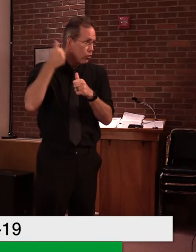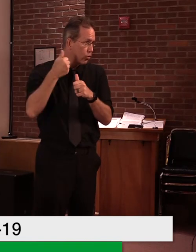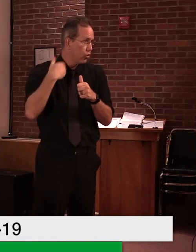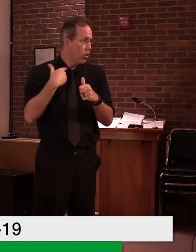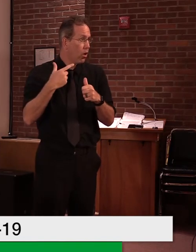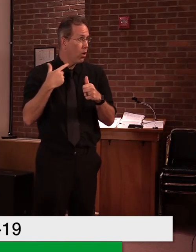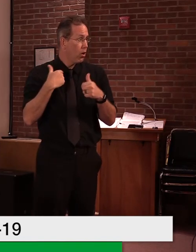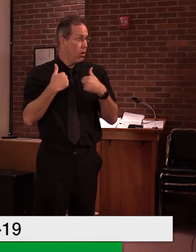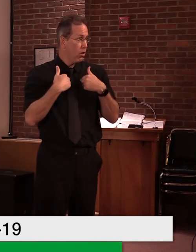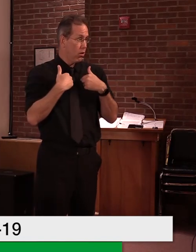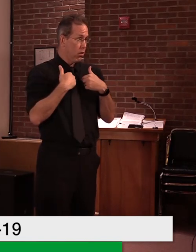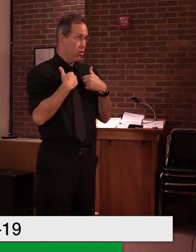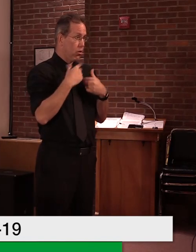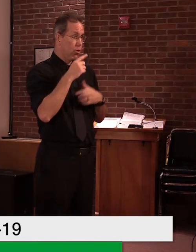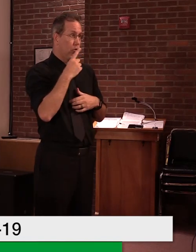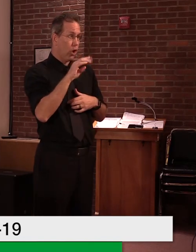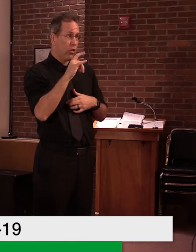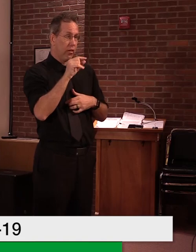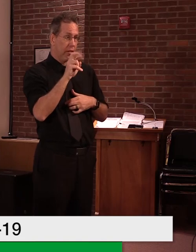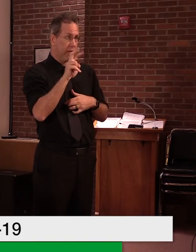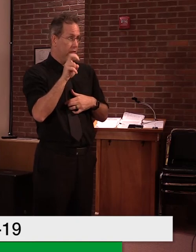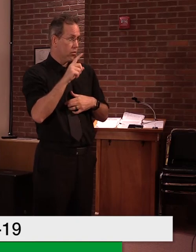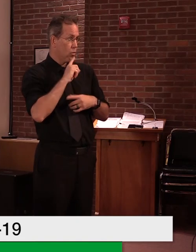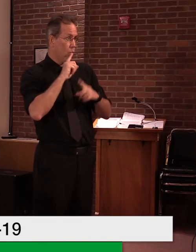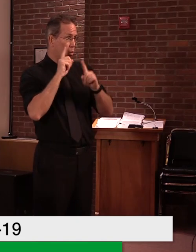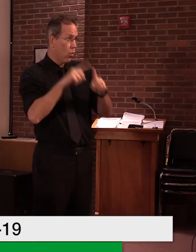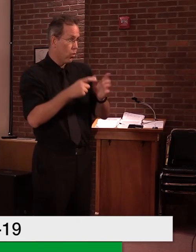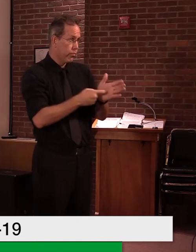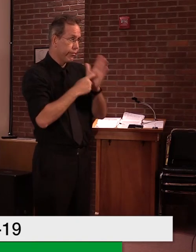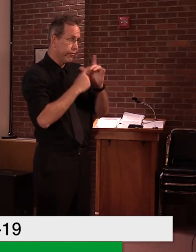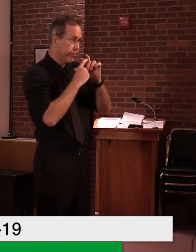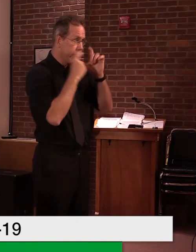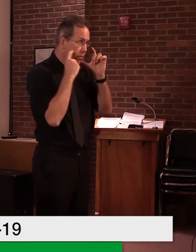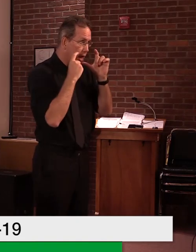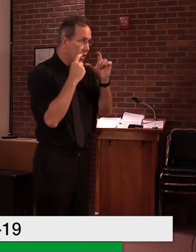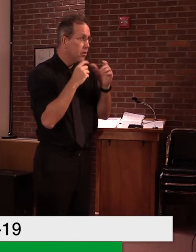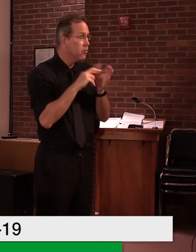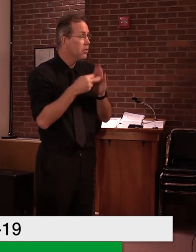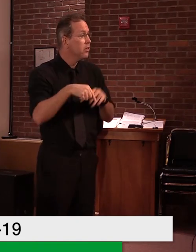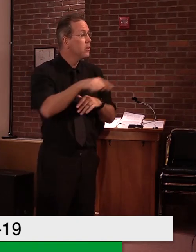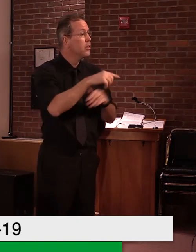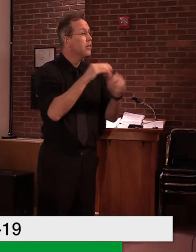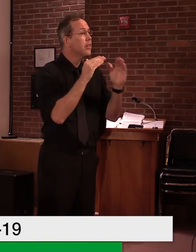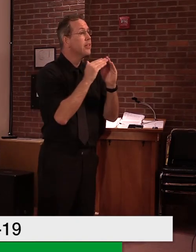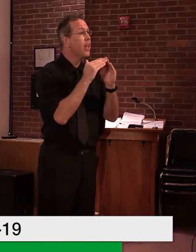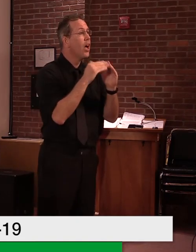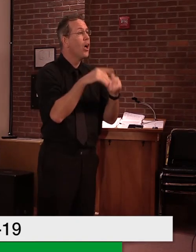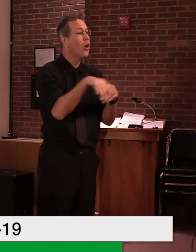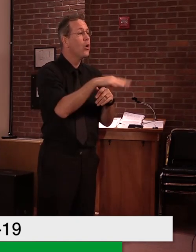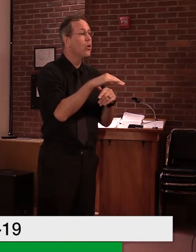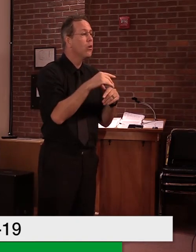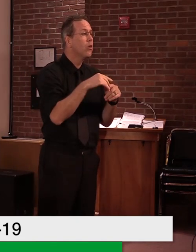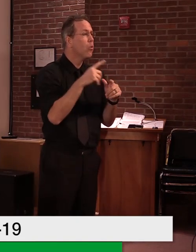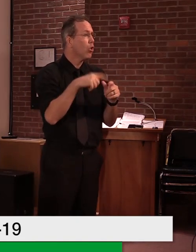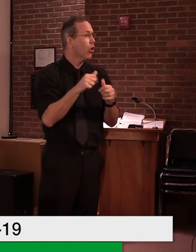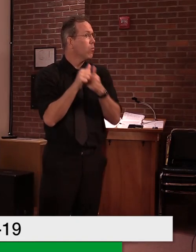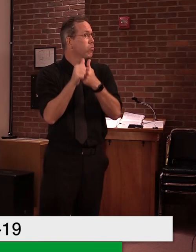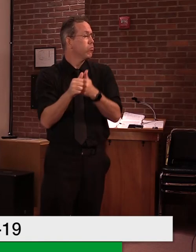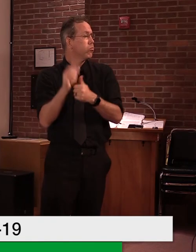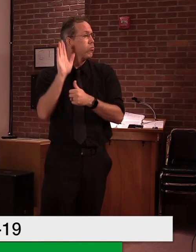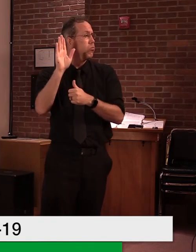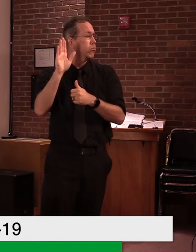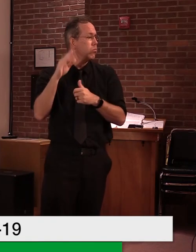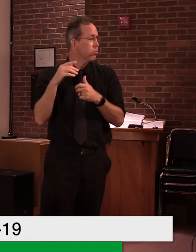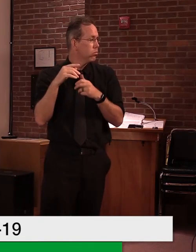think that would have given the health officer authority to do so. But Dr. Levine, in his capacity, did